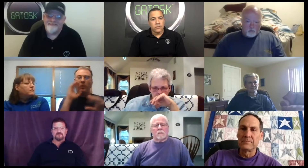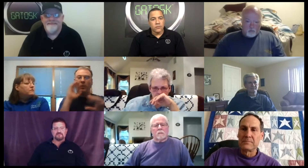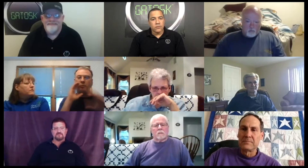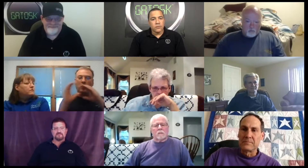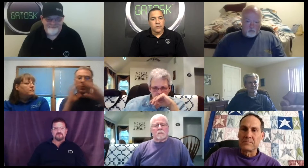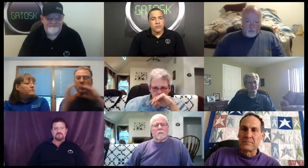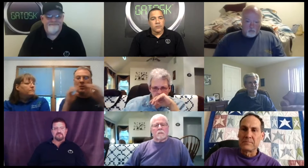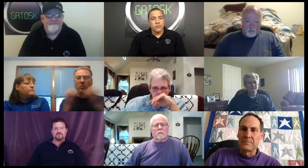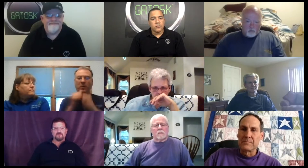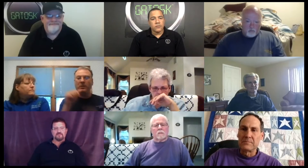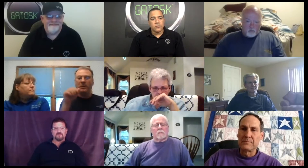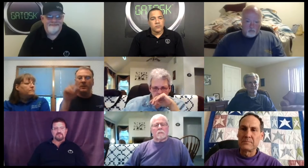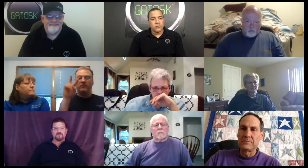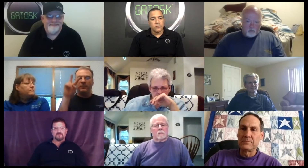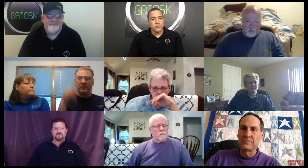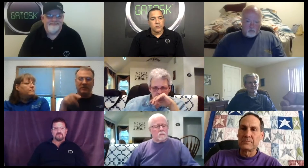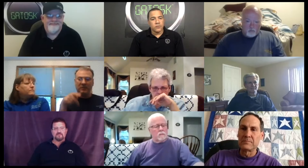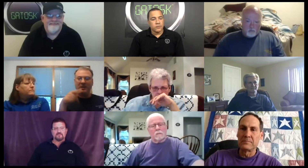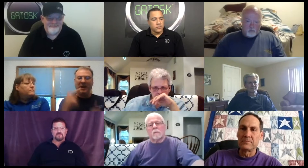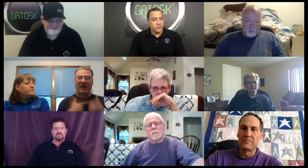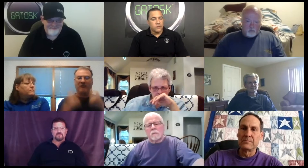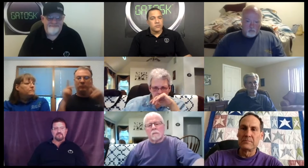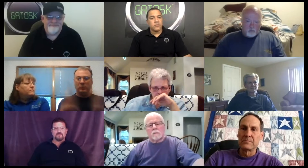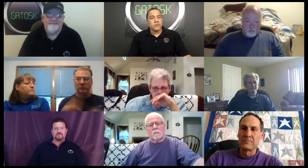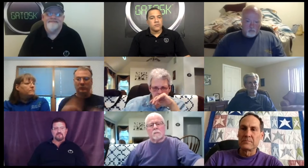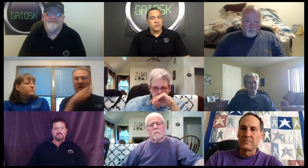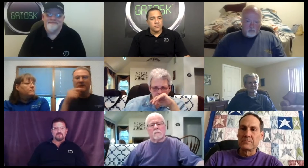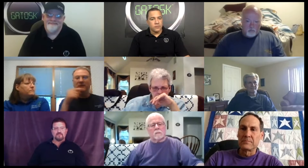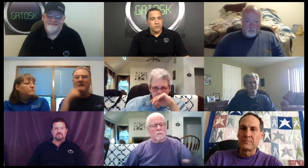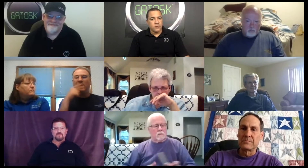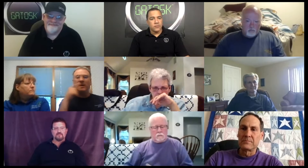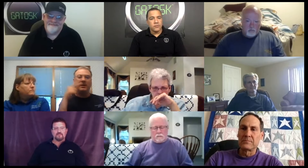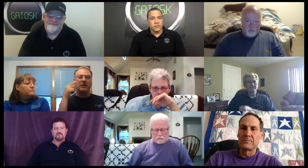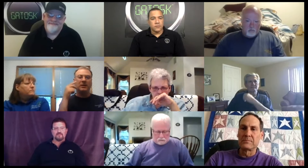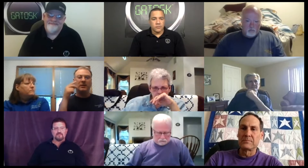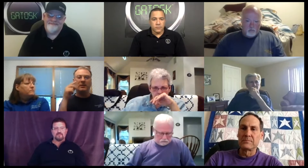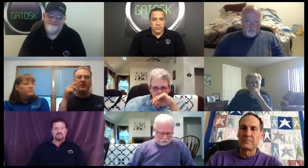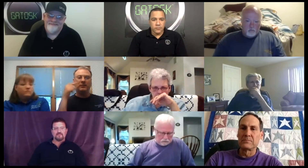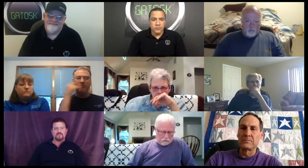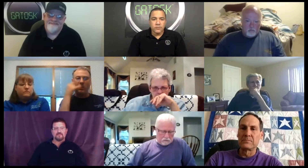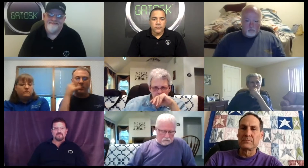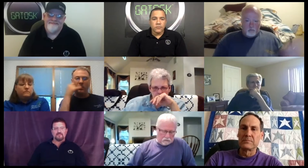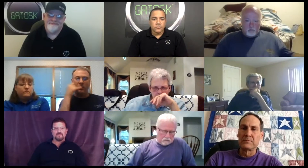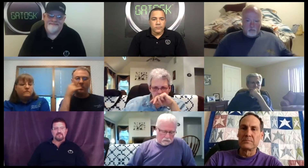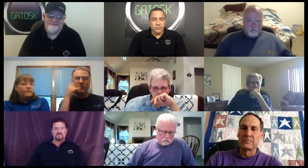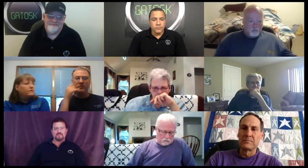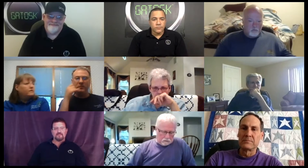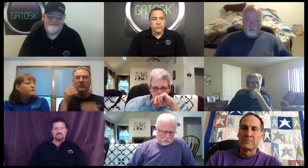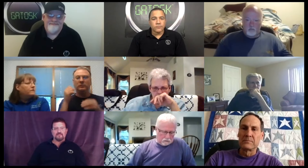to improve on your communications with using video phone and with a live person, and also over the